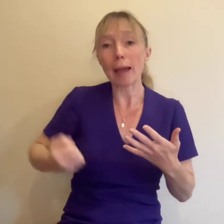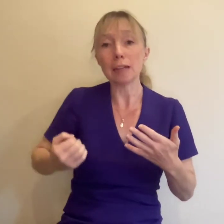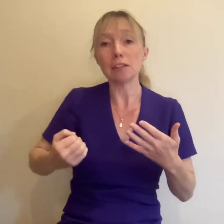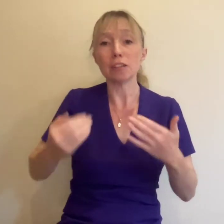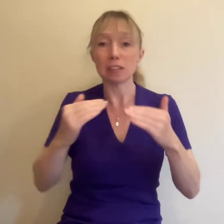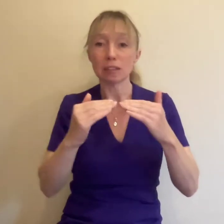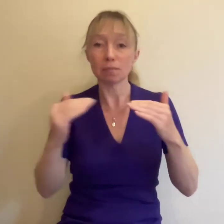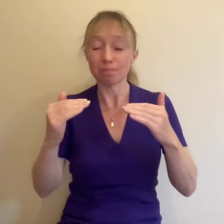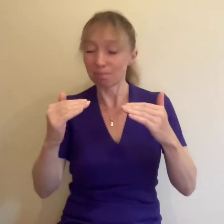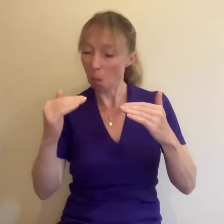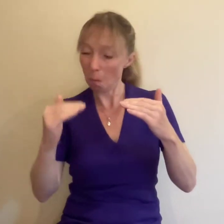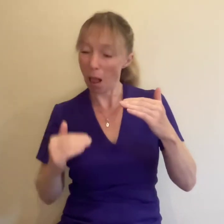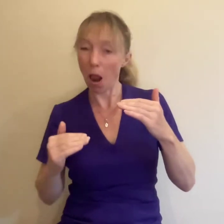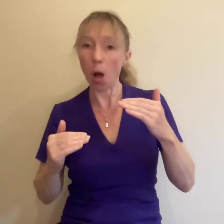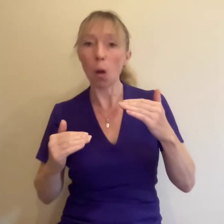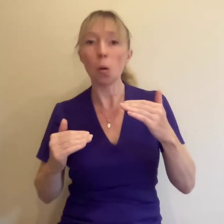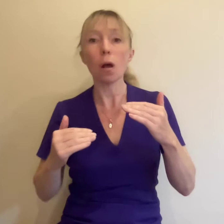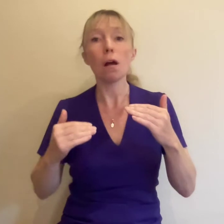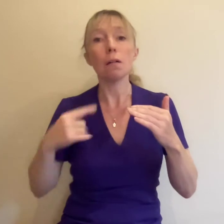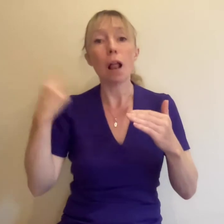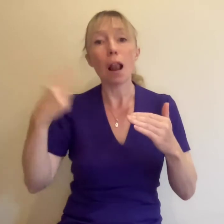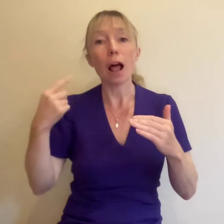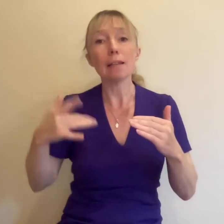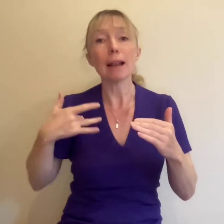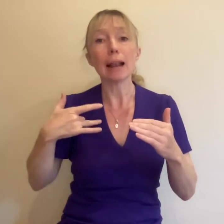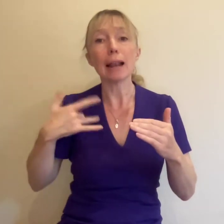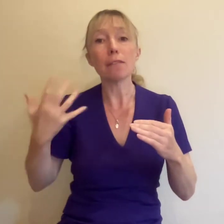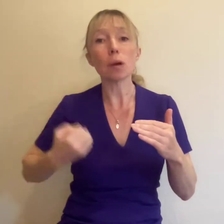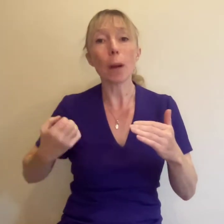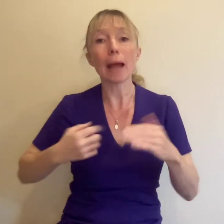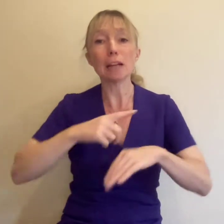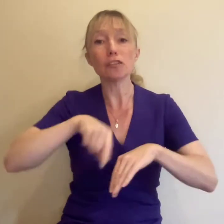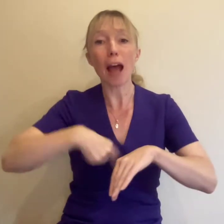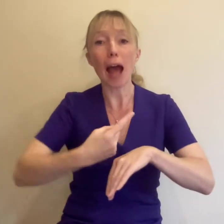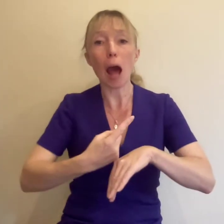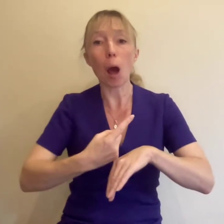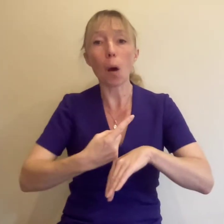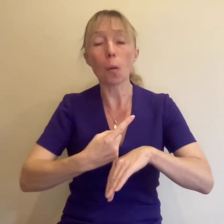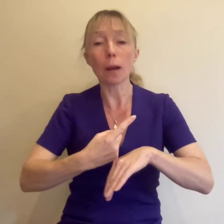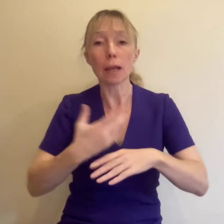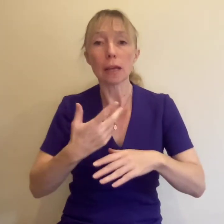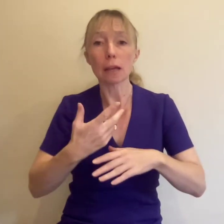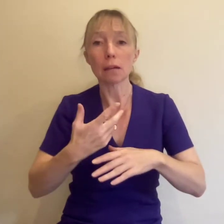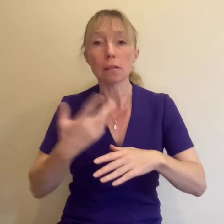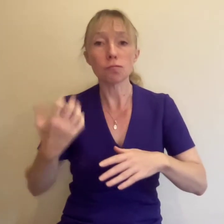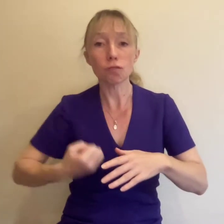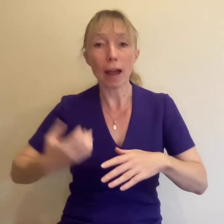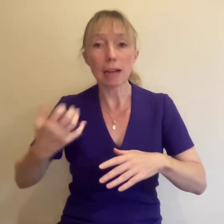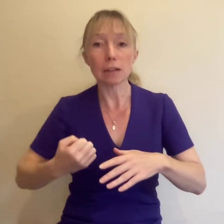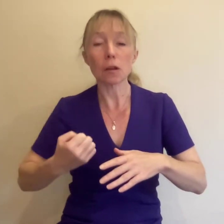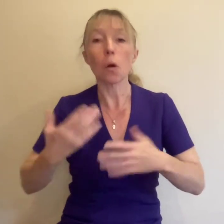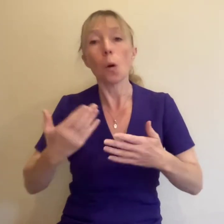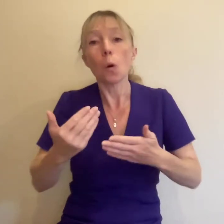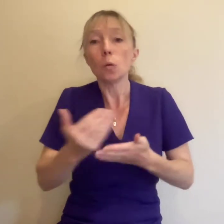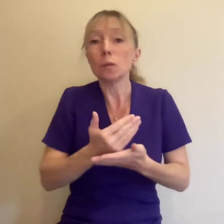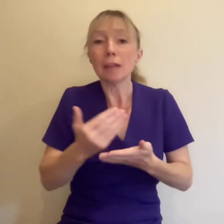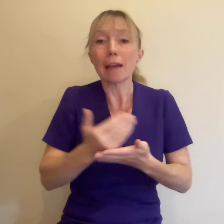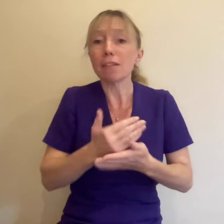hourly rate, and whose savings do not exceed the amount needed to pay for 3 months' living costs,